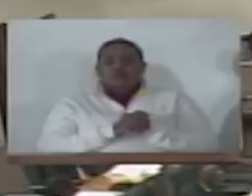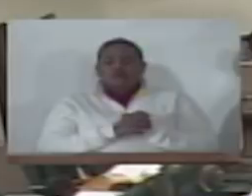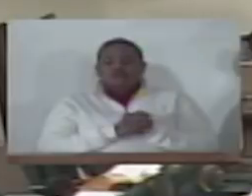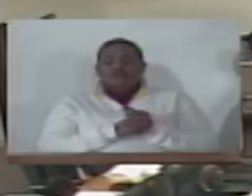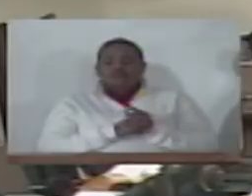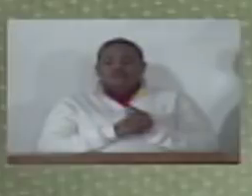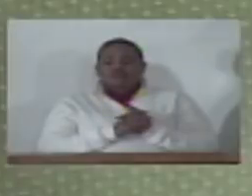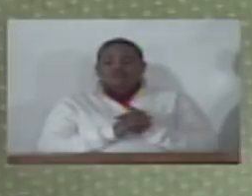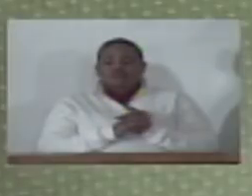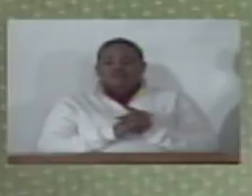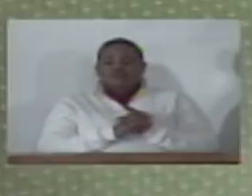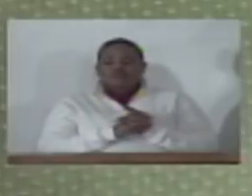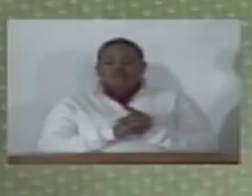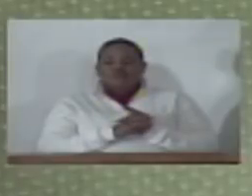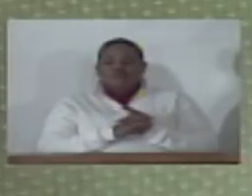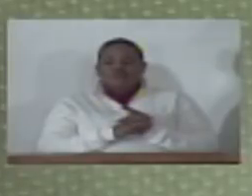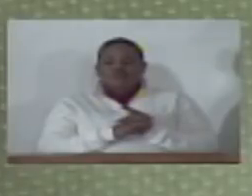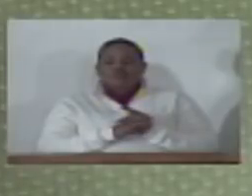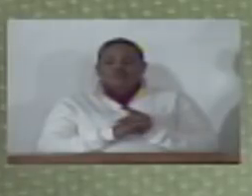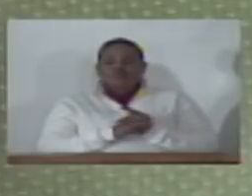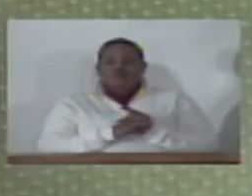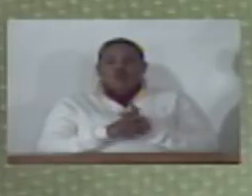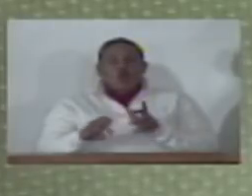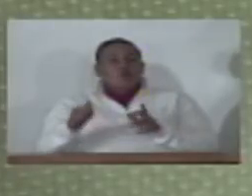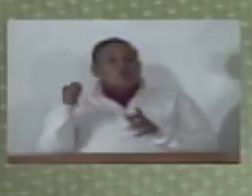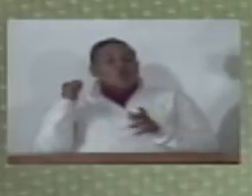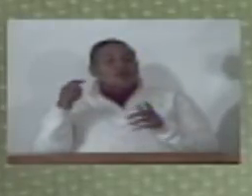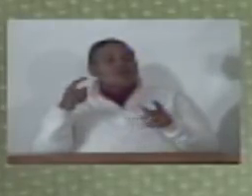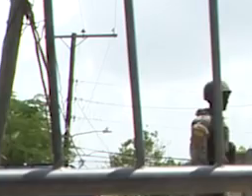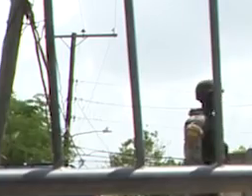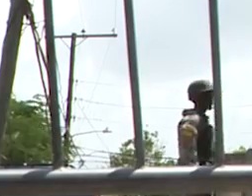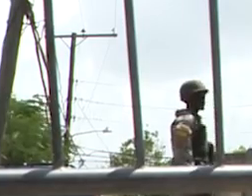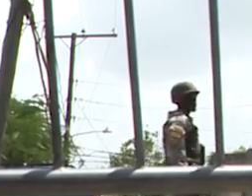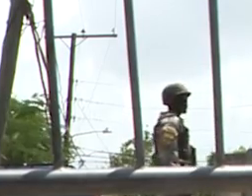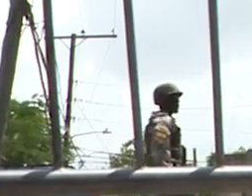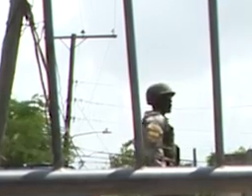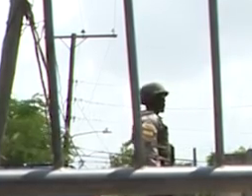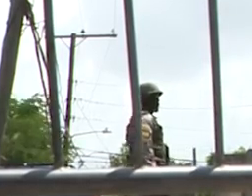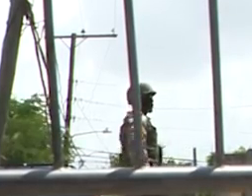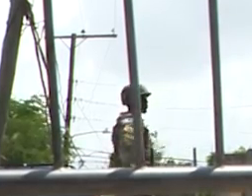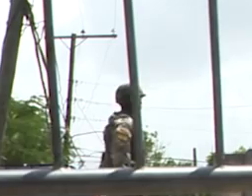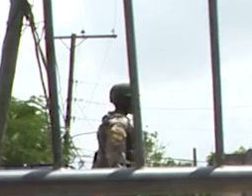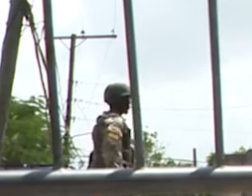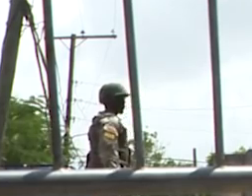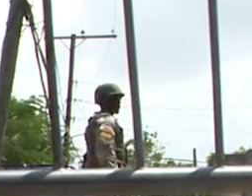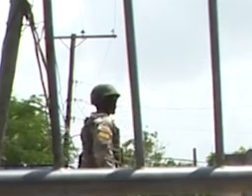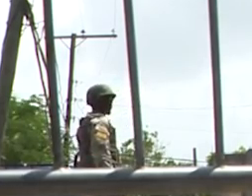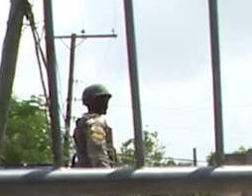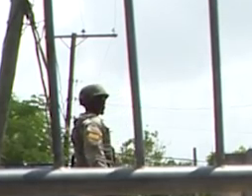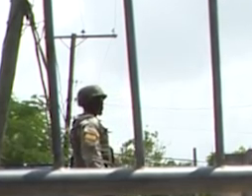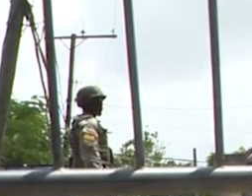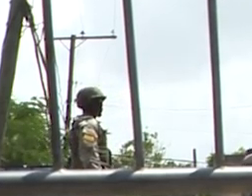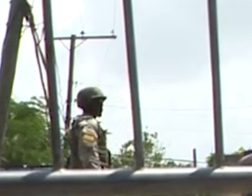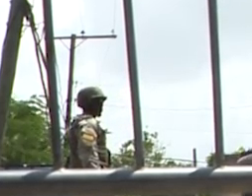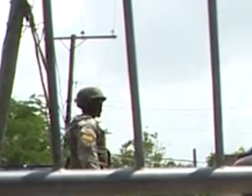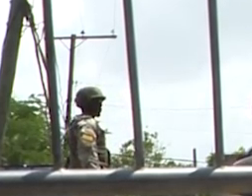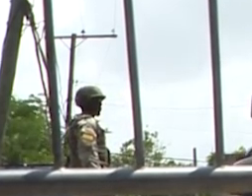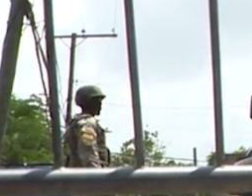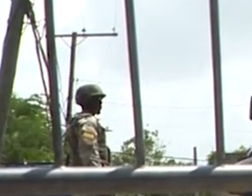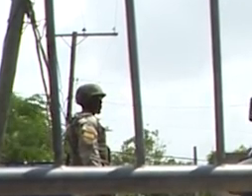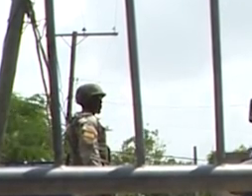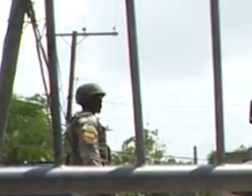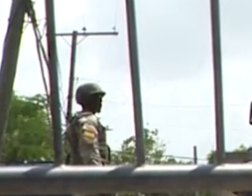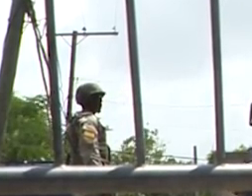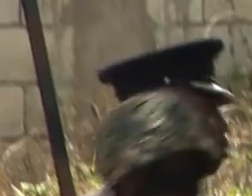voted in favor of the motion, 16 MPs were absent. Before the vote, Prime Minister Holness asserted that the state of emergency